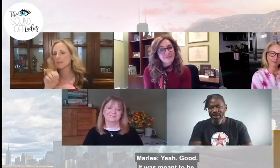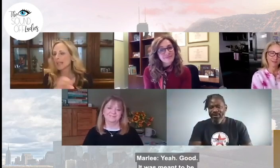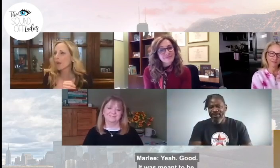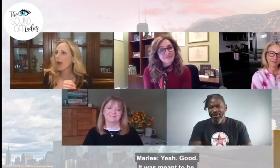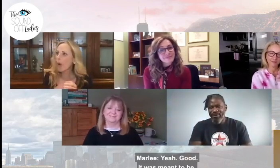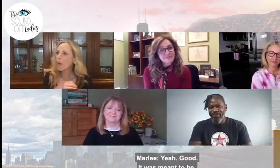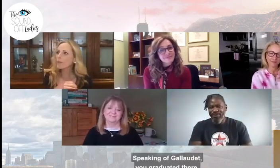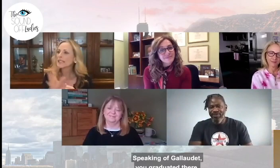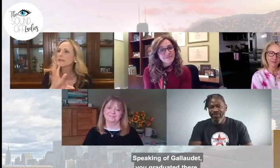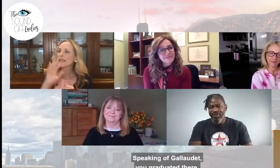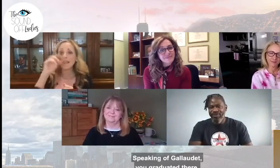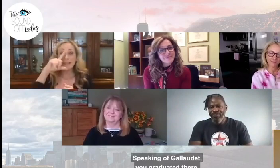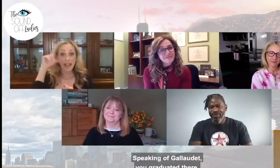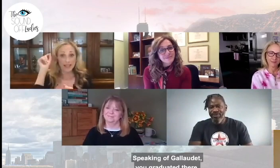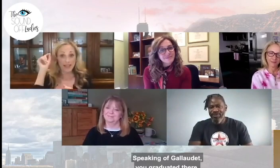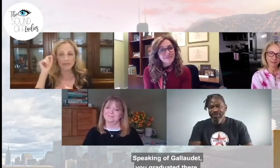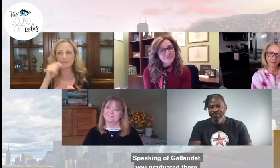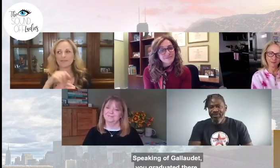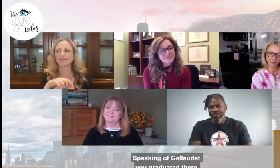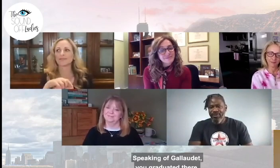you. I know what you mean about that.